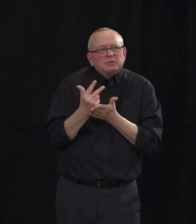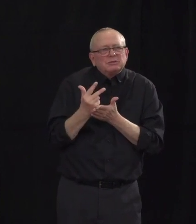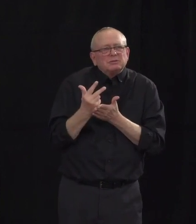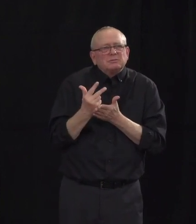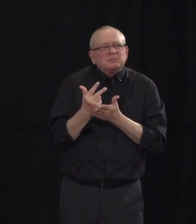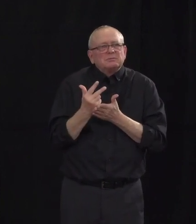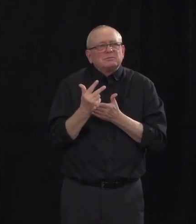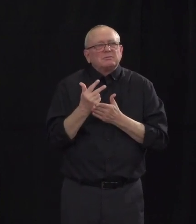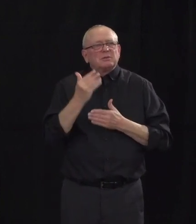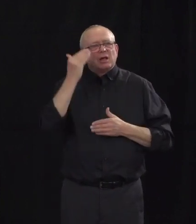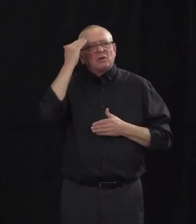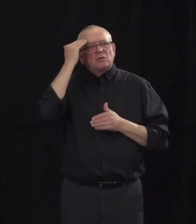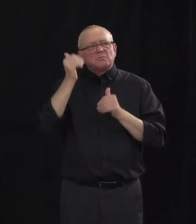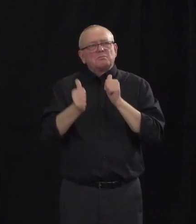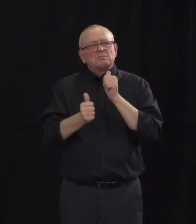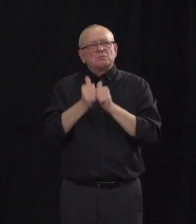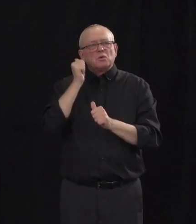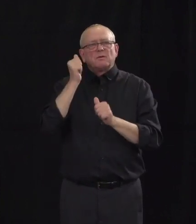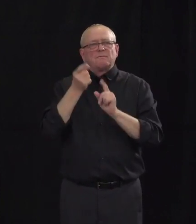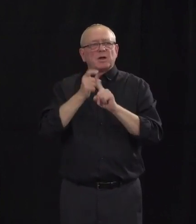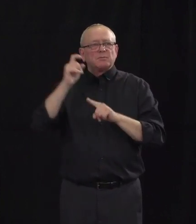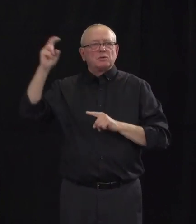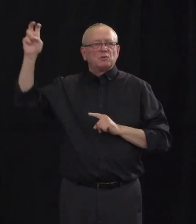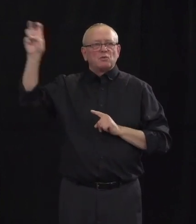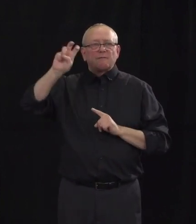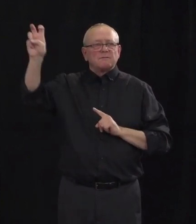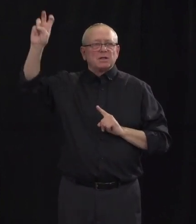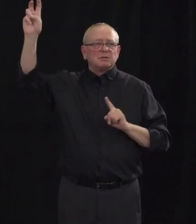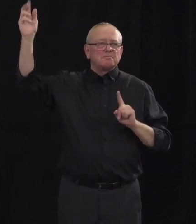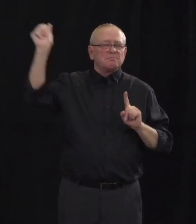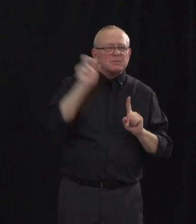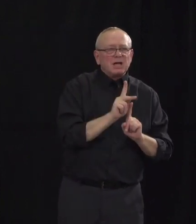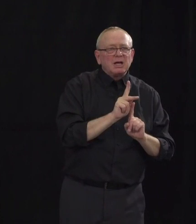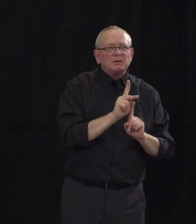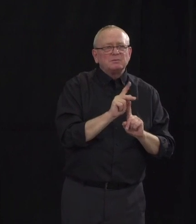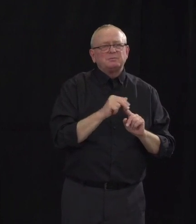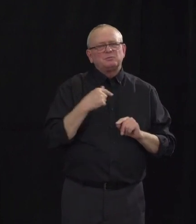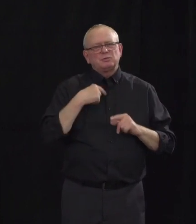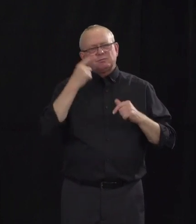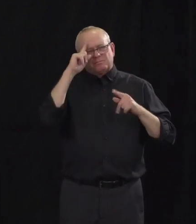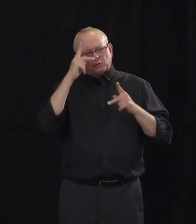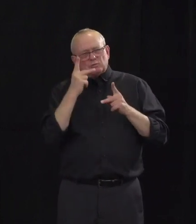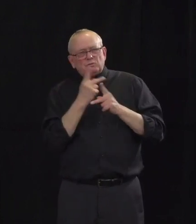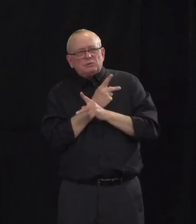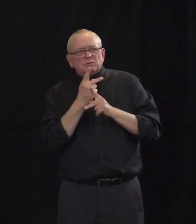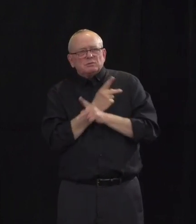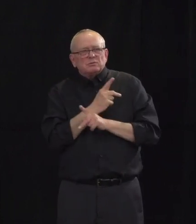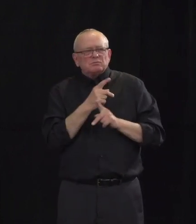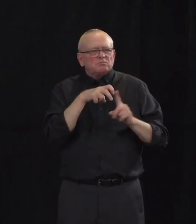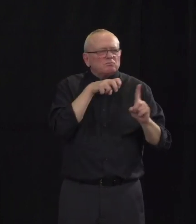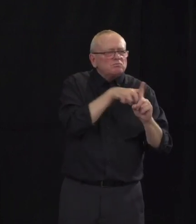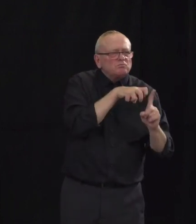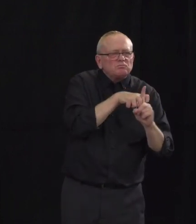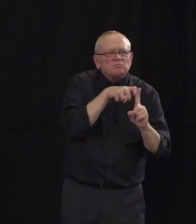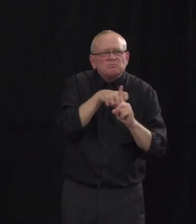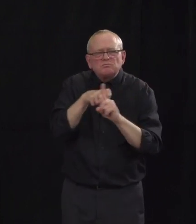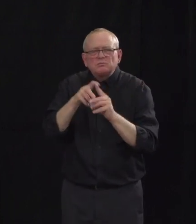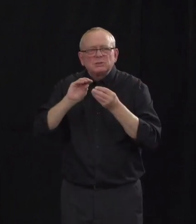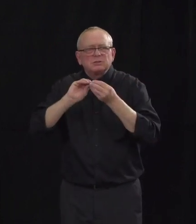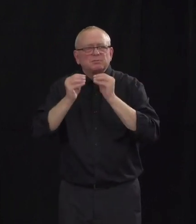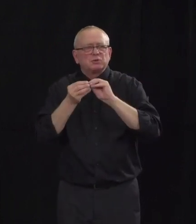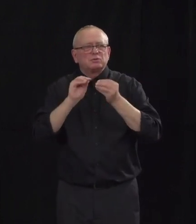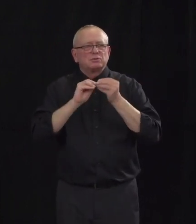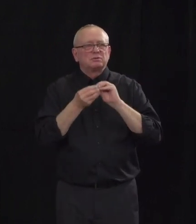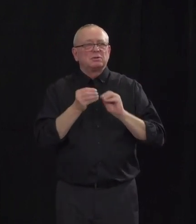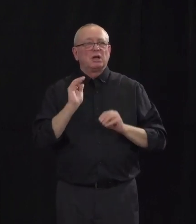modeling. And we continue to have conversations about how we track the impacts of our interventions, how we